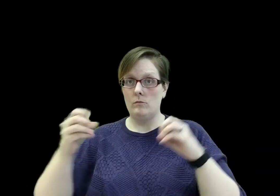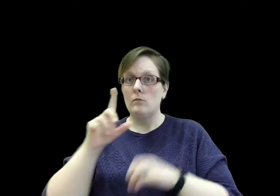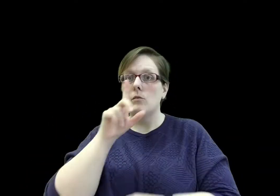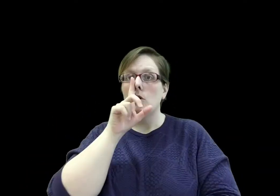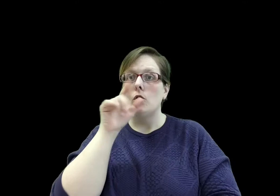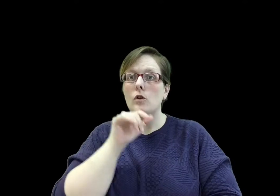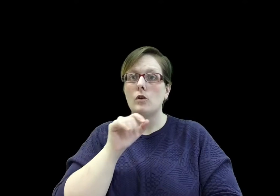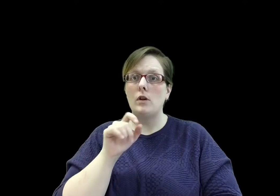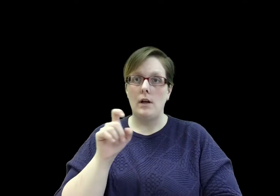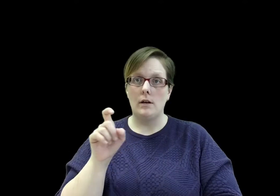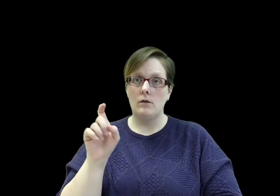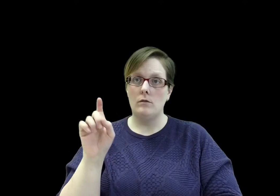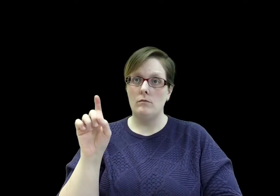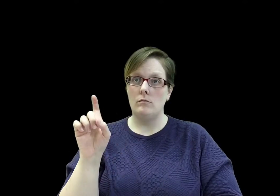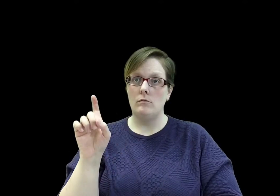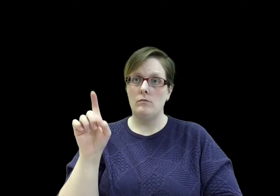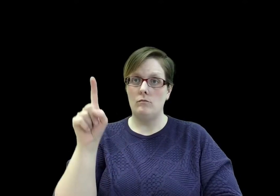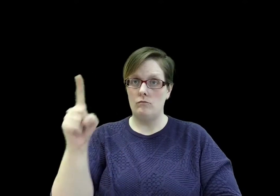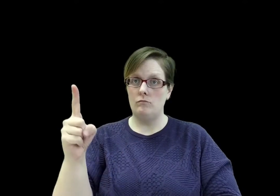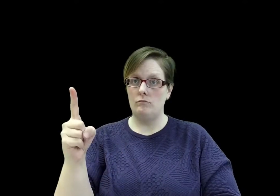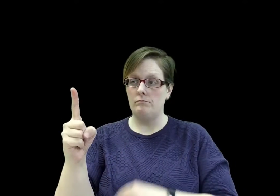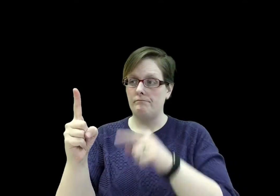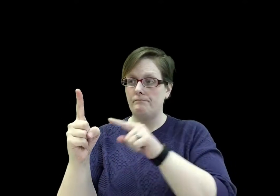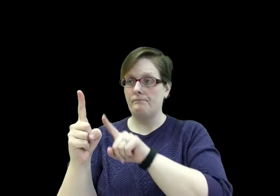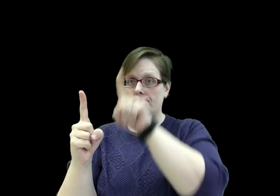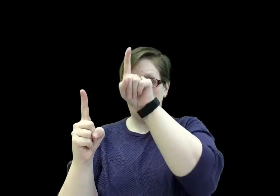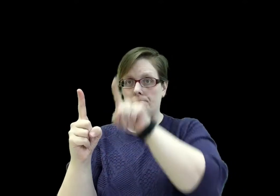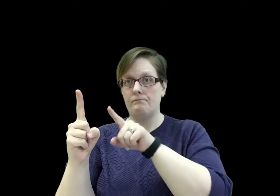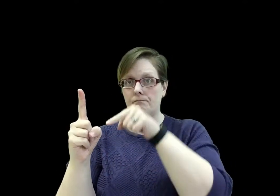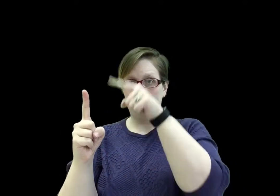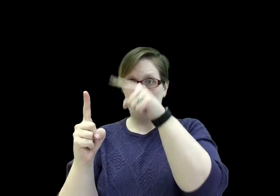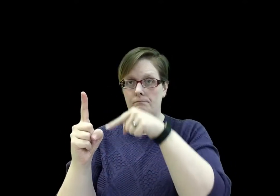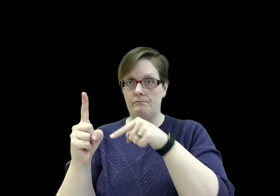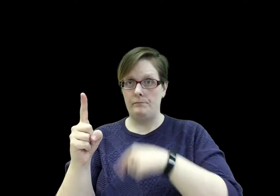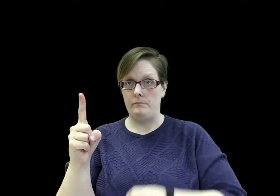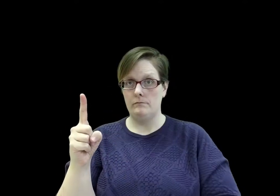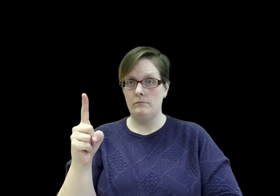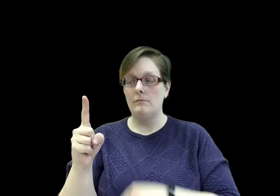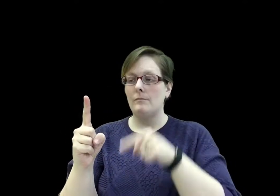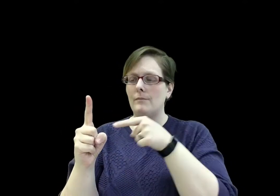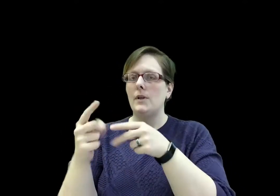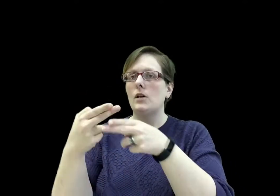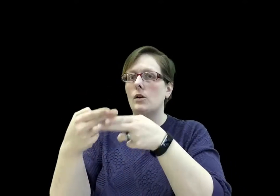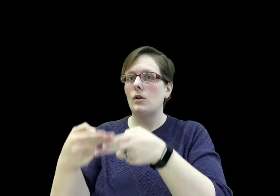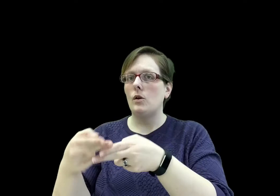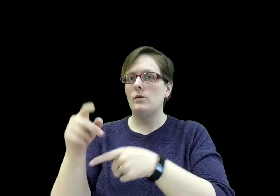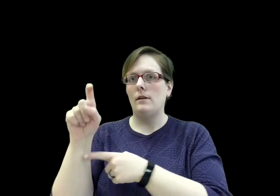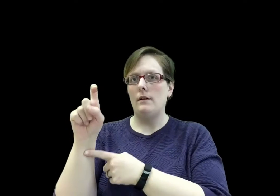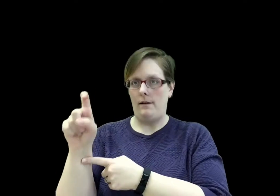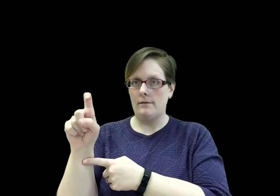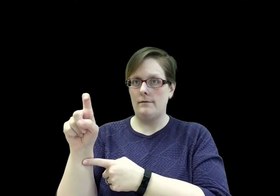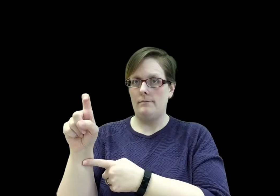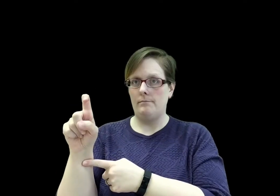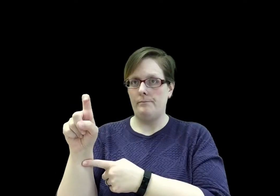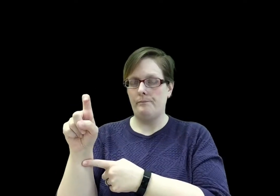One chromosome looks kind of like a rod. It just stands up and down, and that's called the